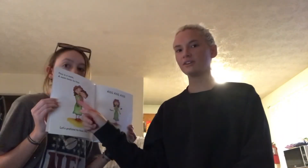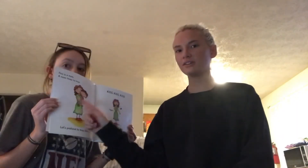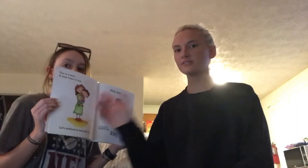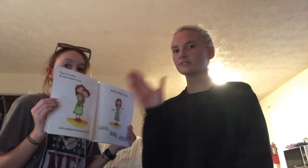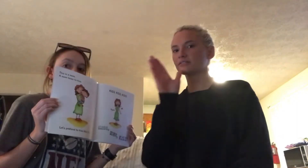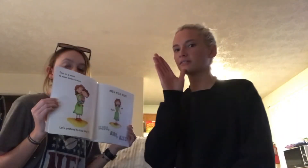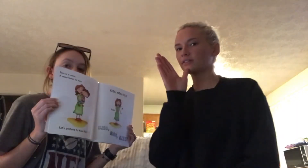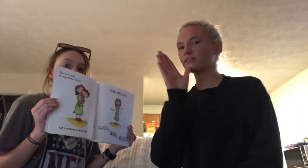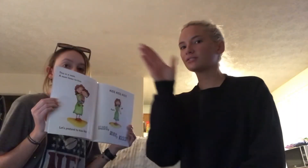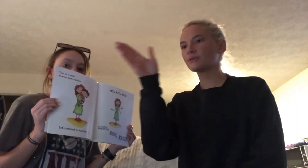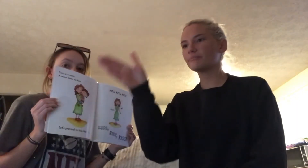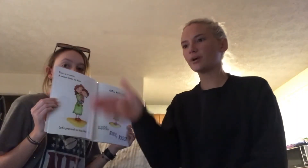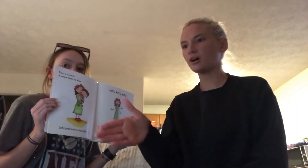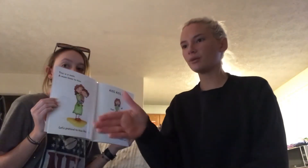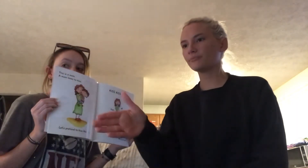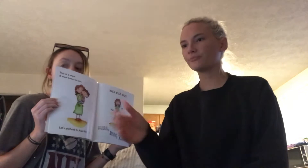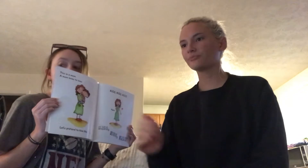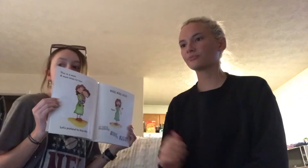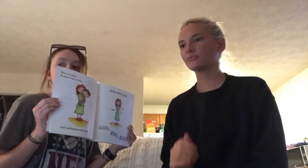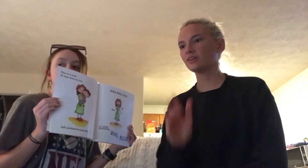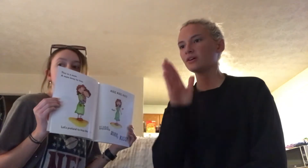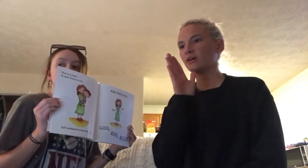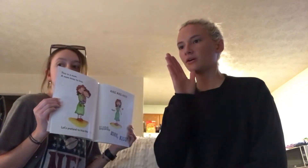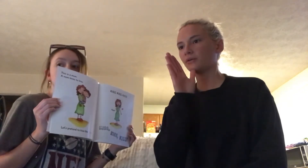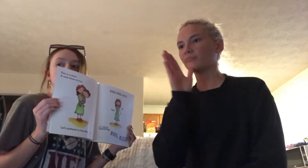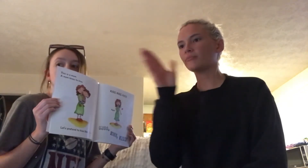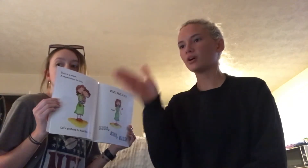This is a mom. A mom